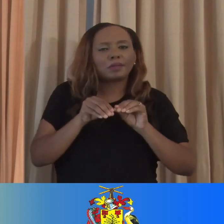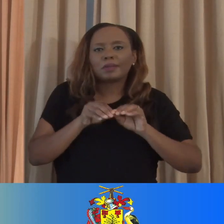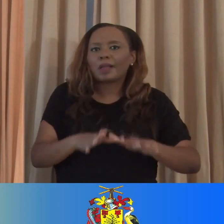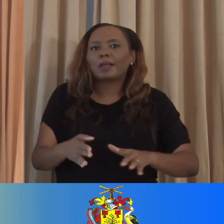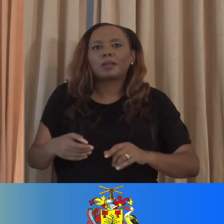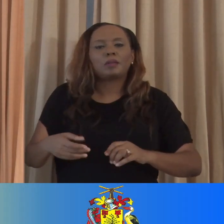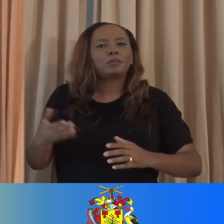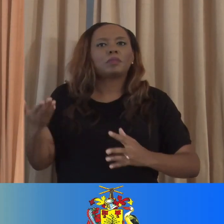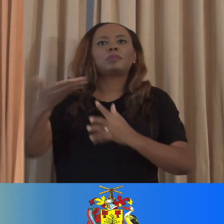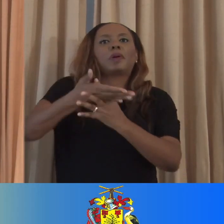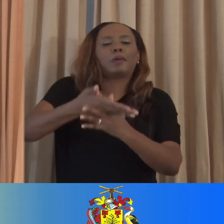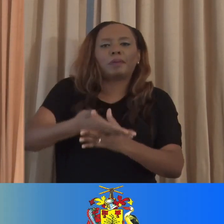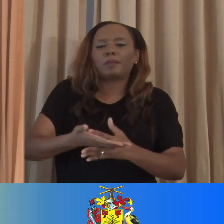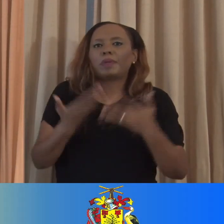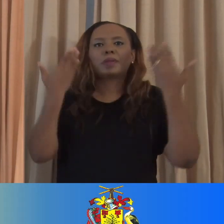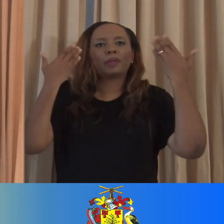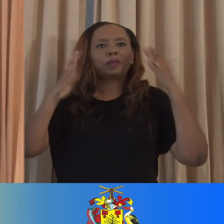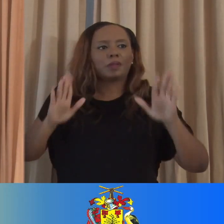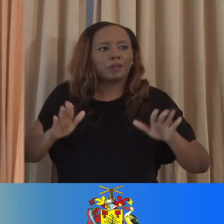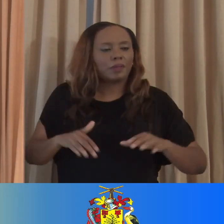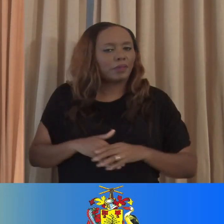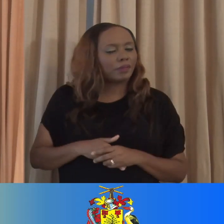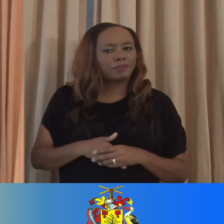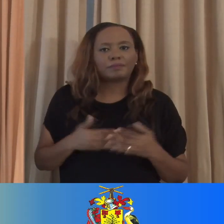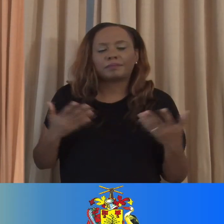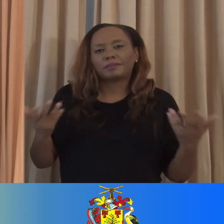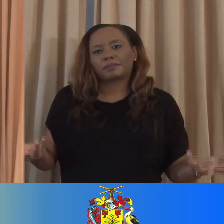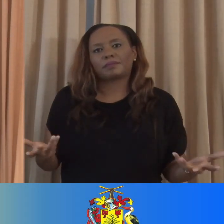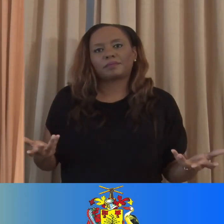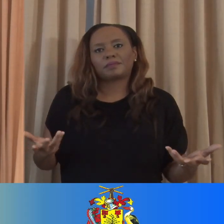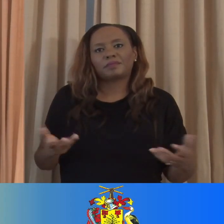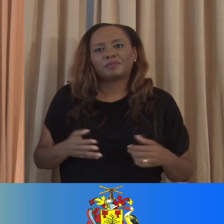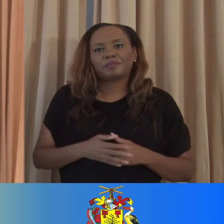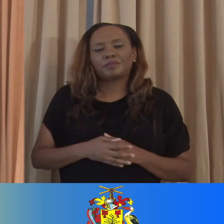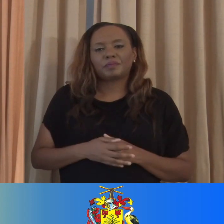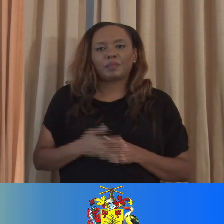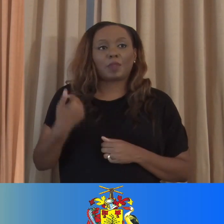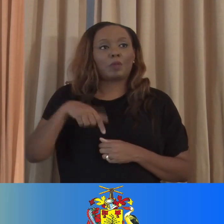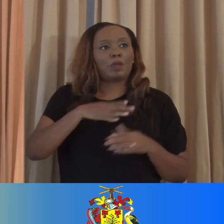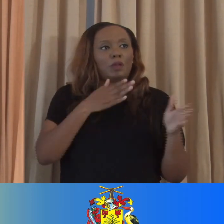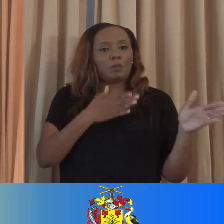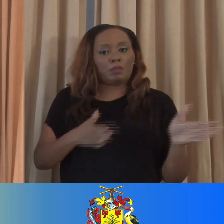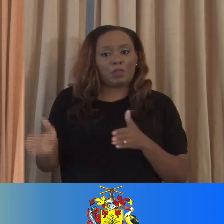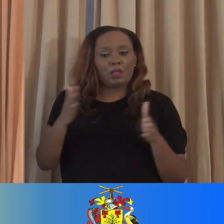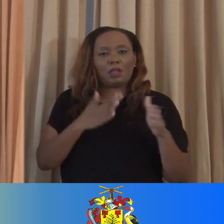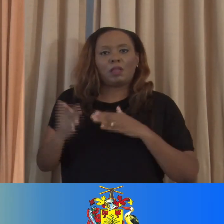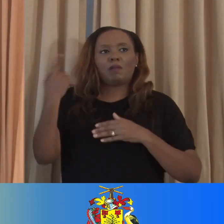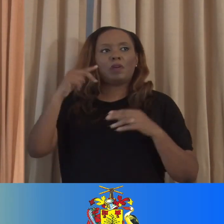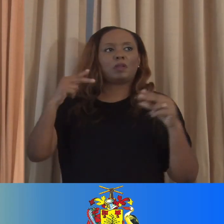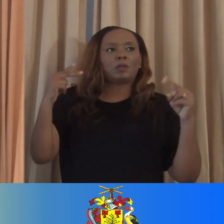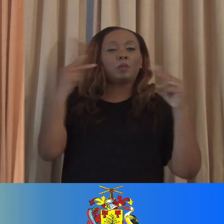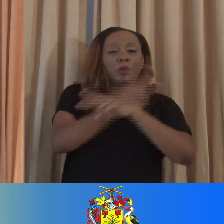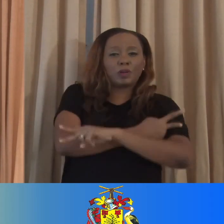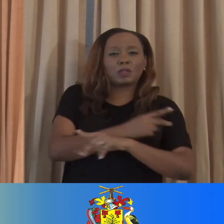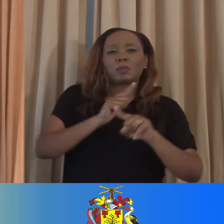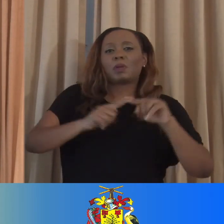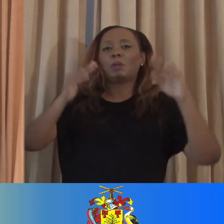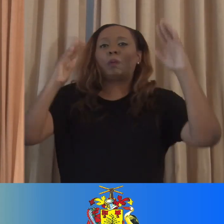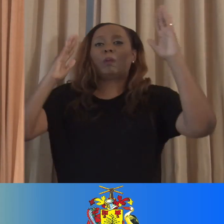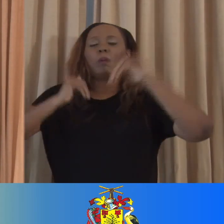though, that while we anticipate or plan for the worst, we are hoping for the best.